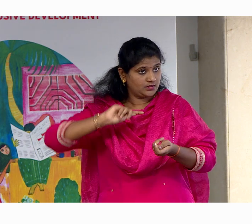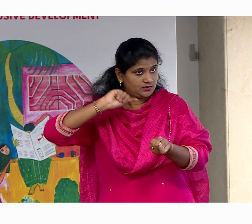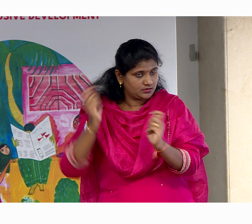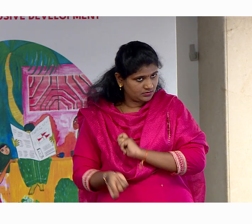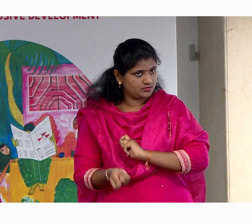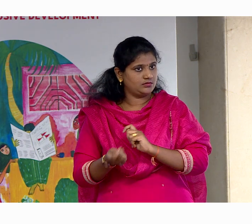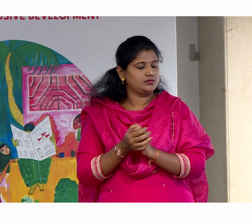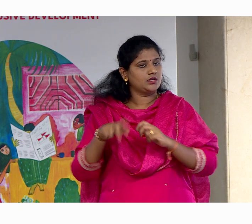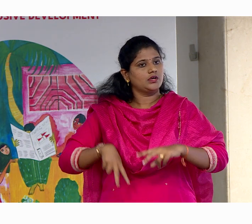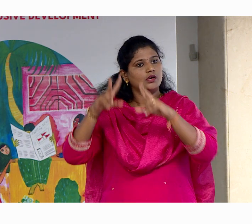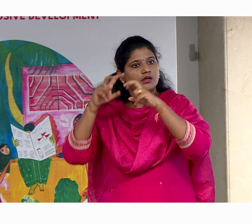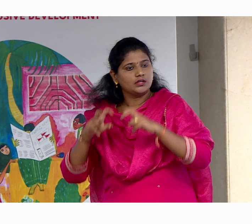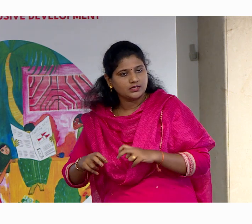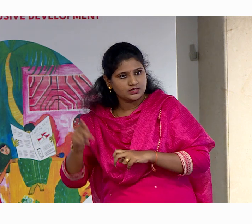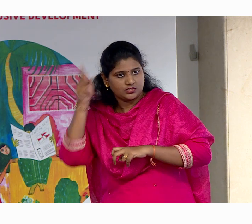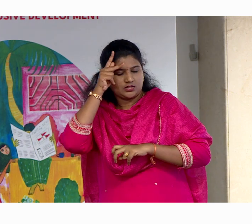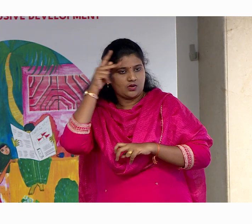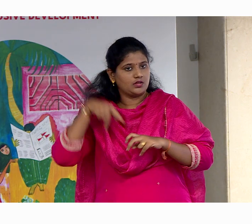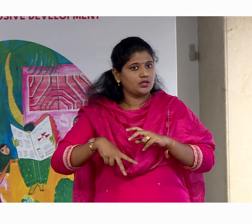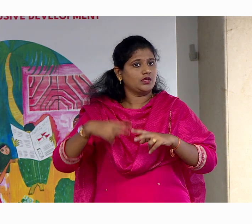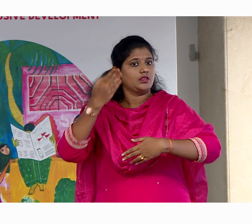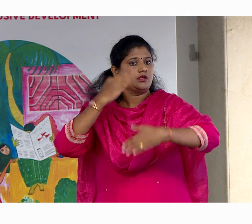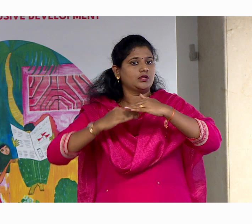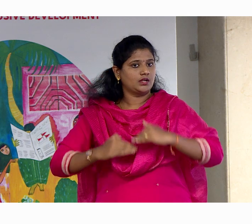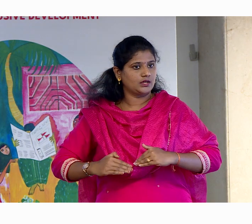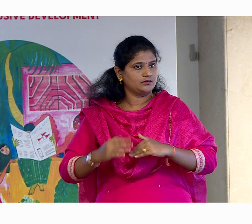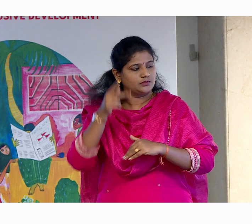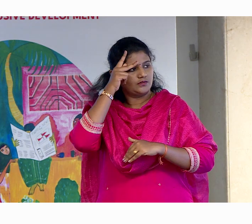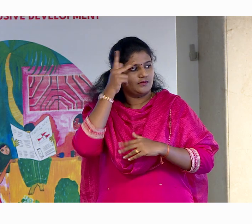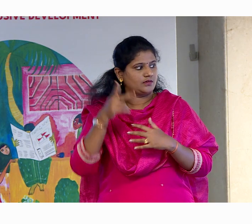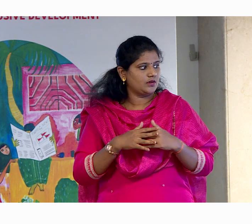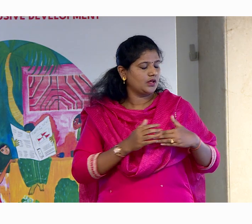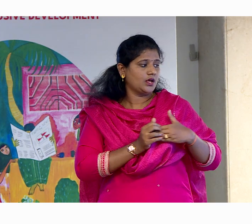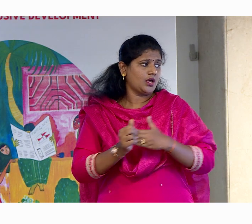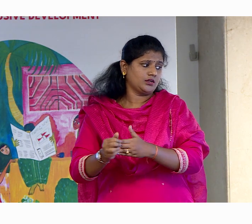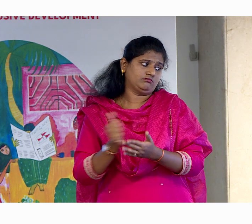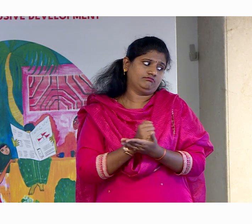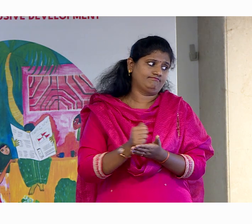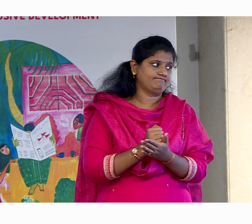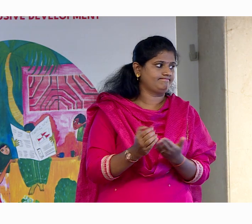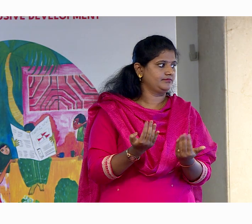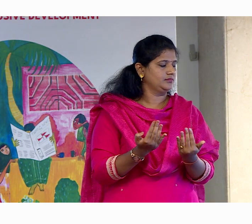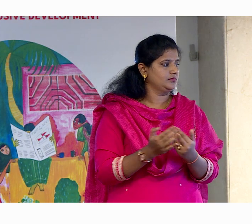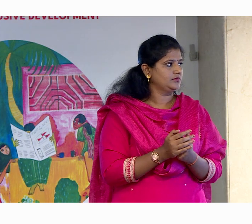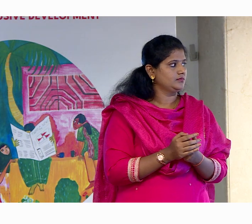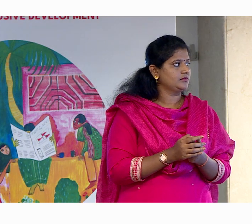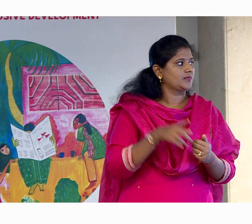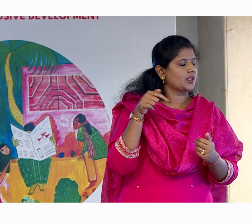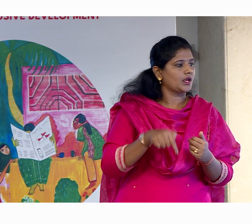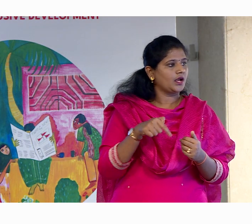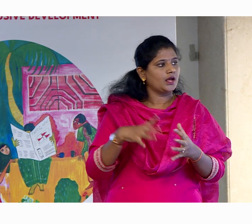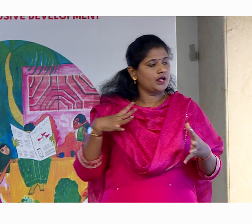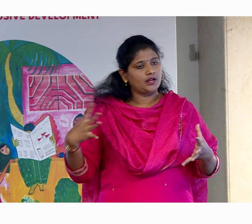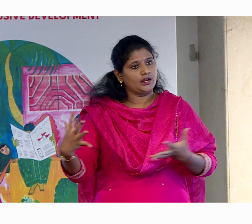of research knowledge and other types of knowledge that guides good practice. Now, guidelines are not just in